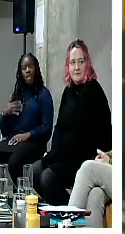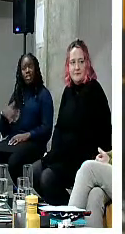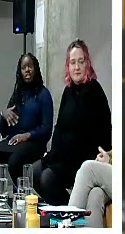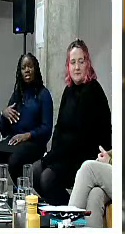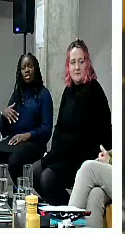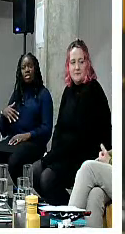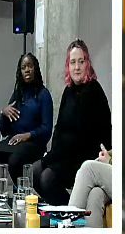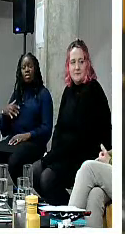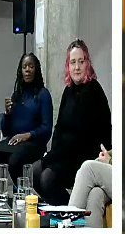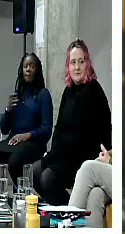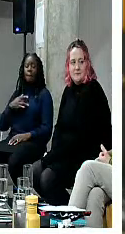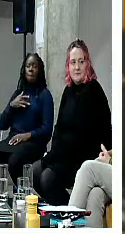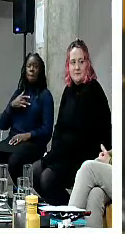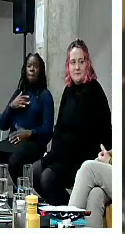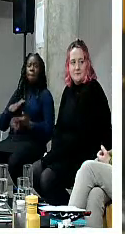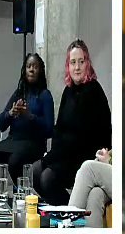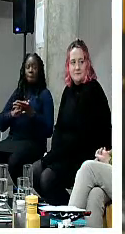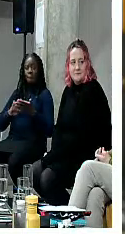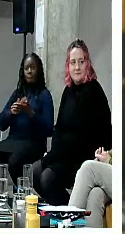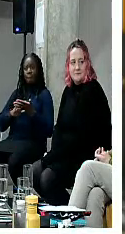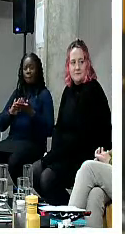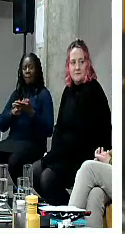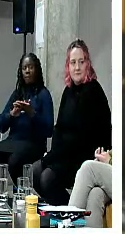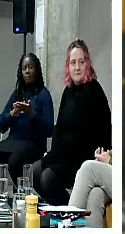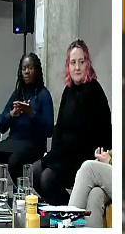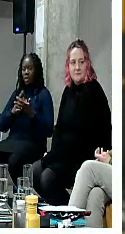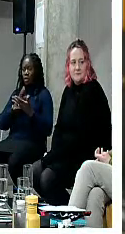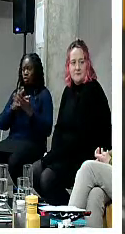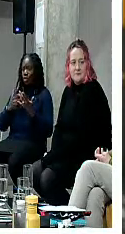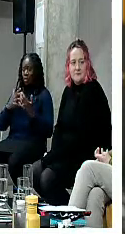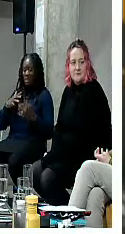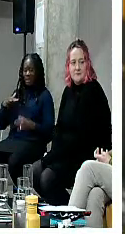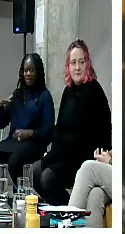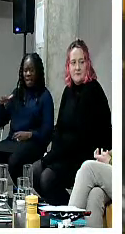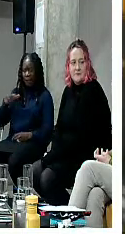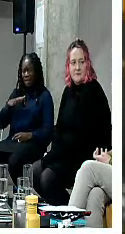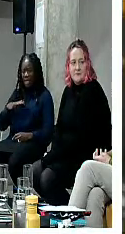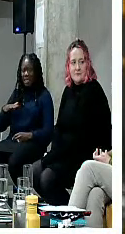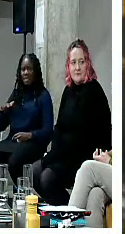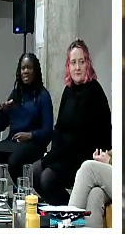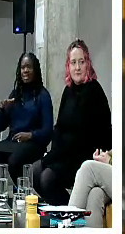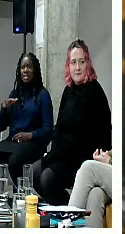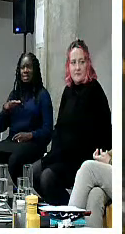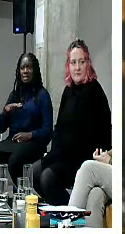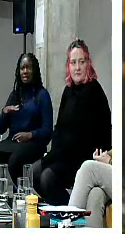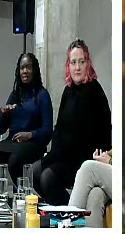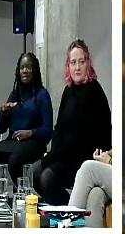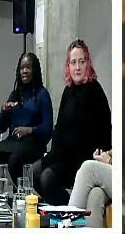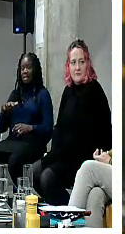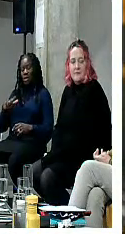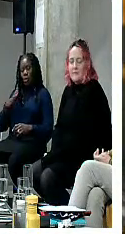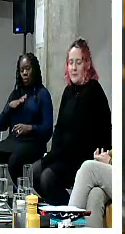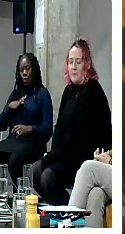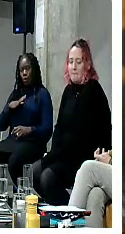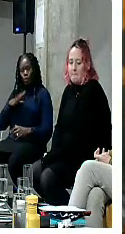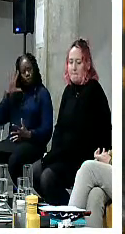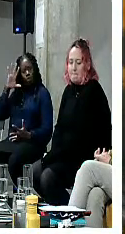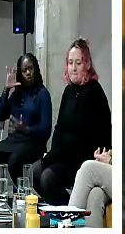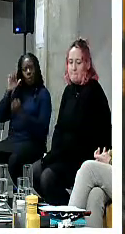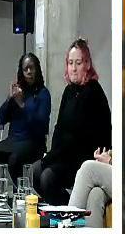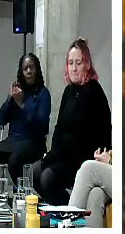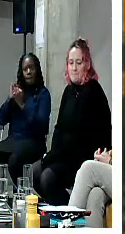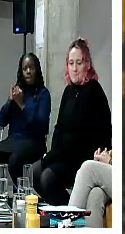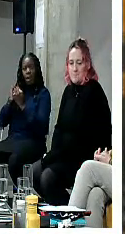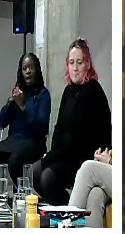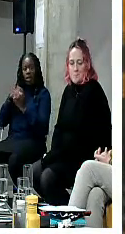just try and keep so many families, in people's minds. That's what we